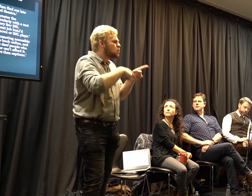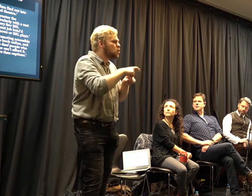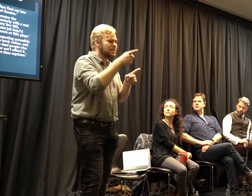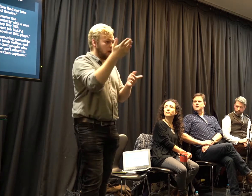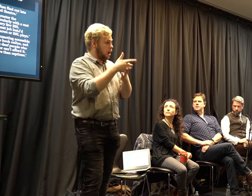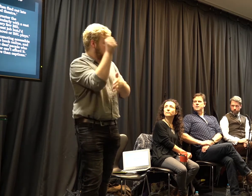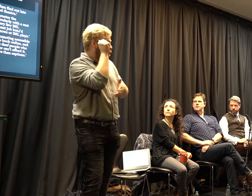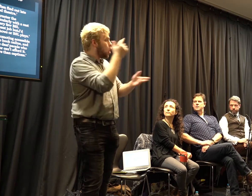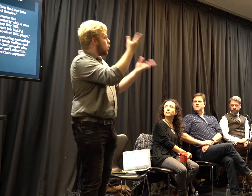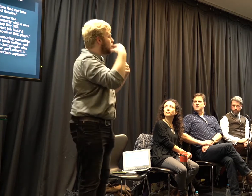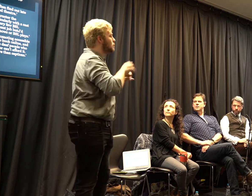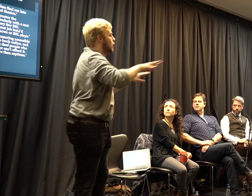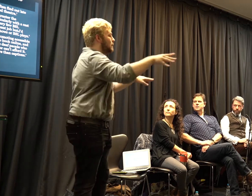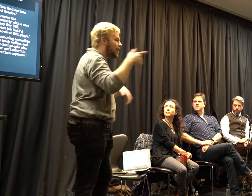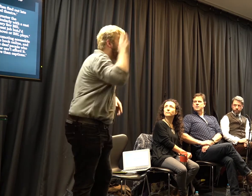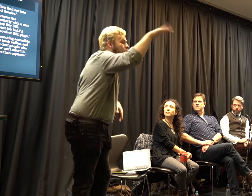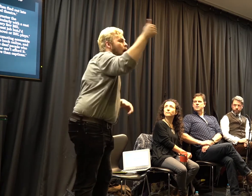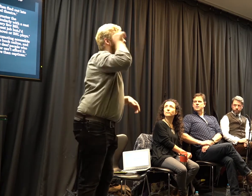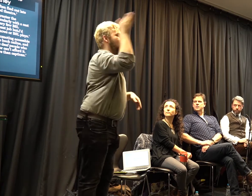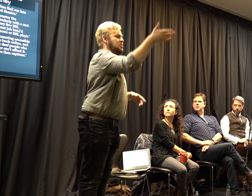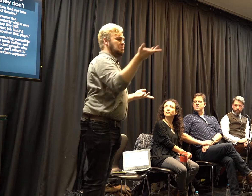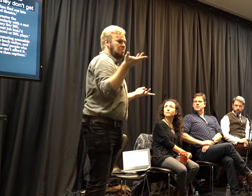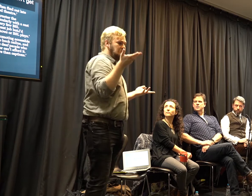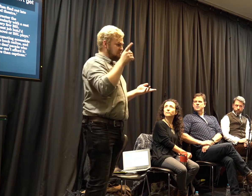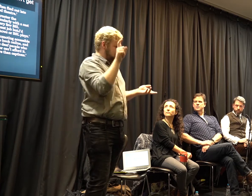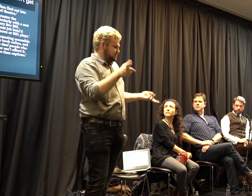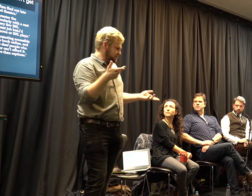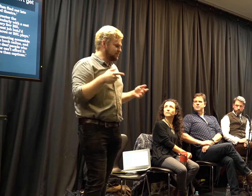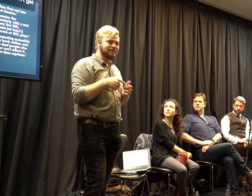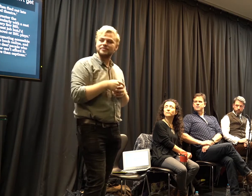community, they don't get this information.